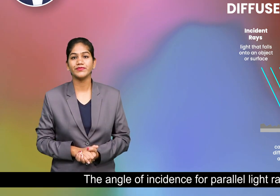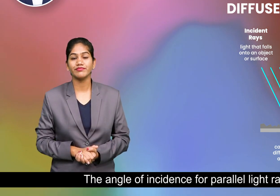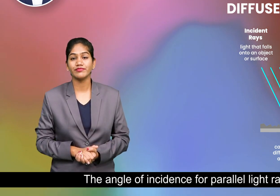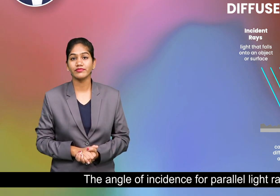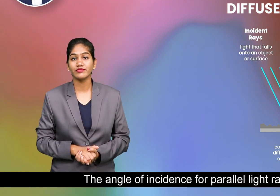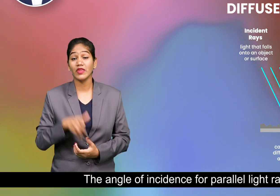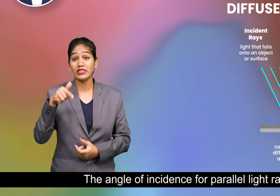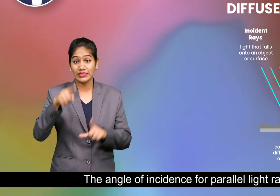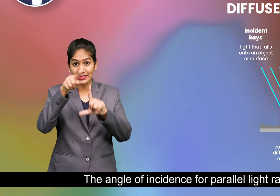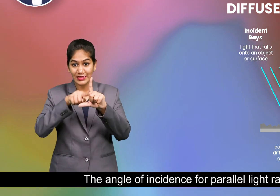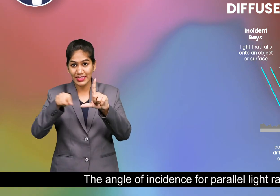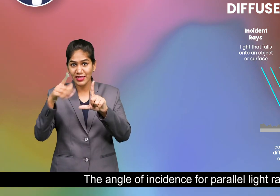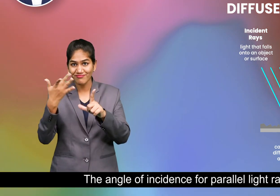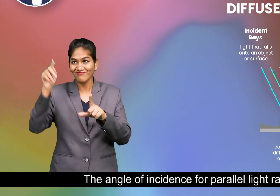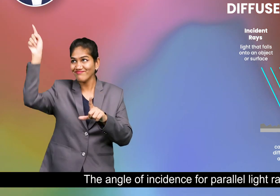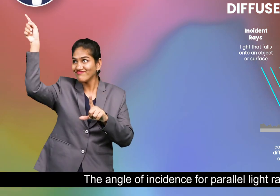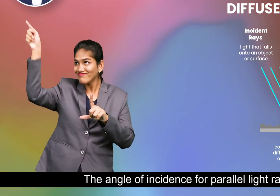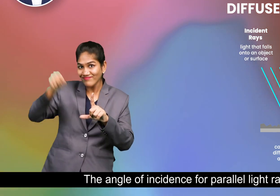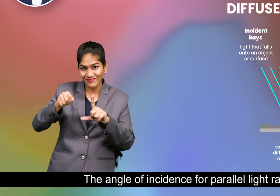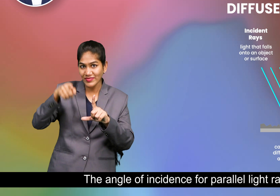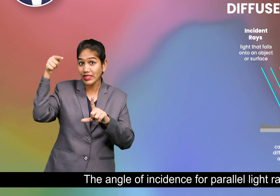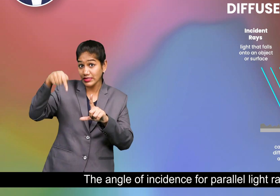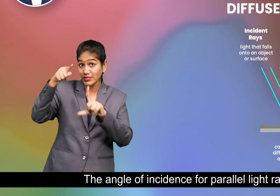The angle of incidence